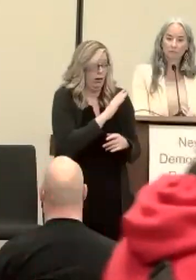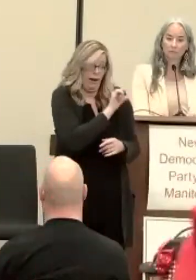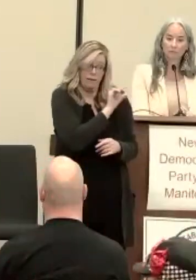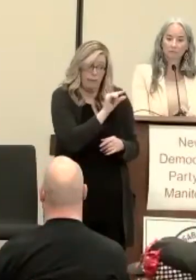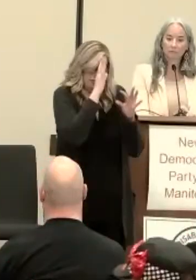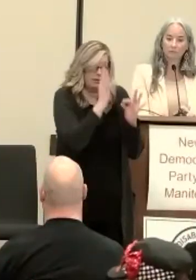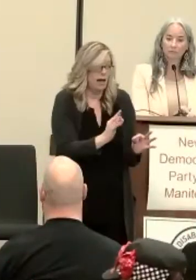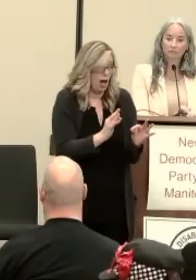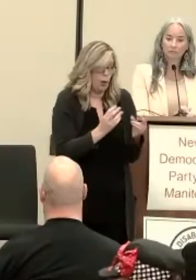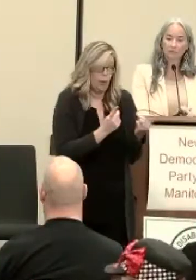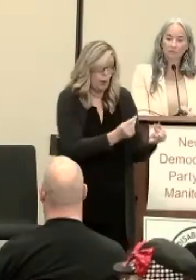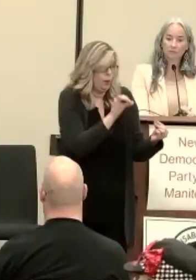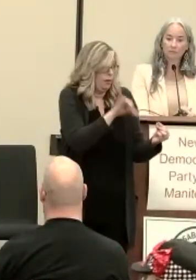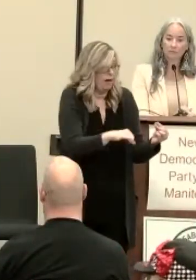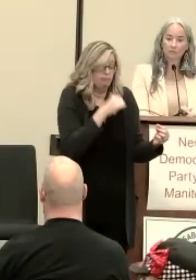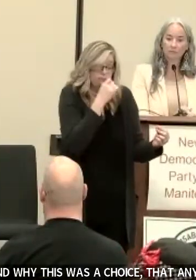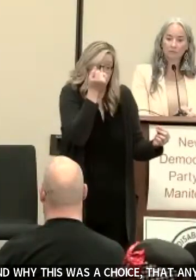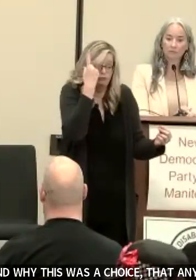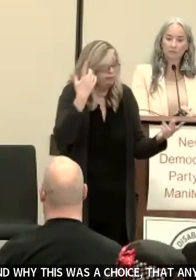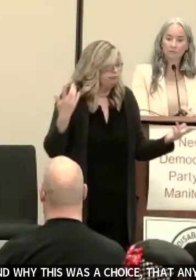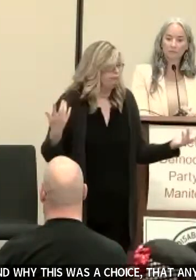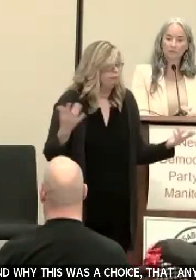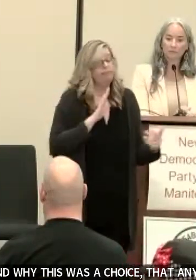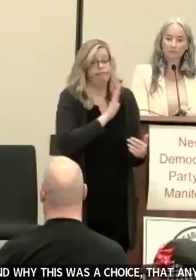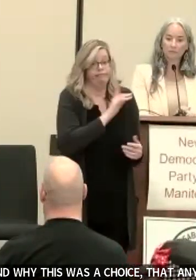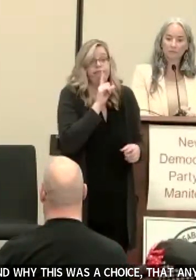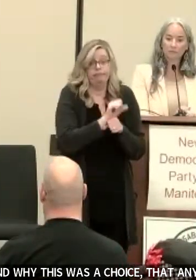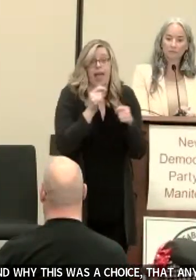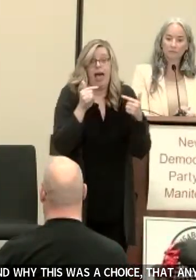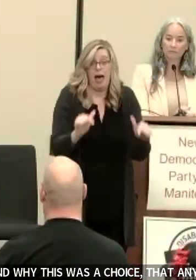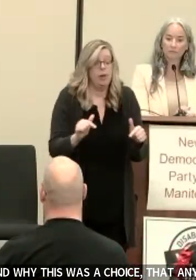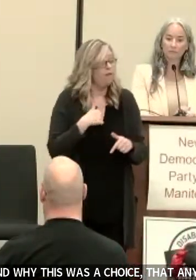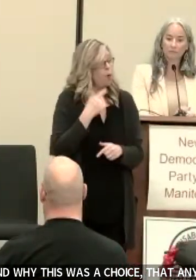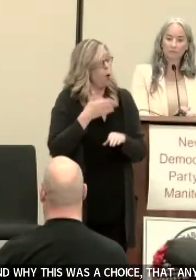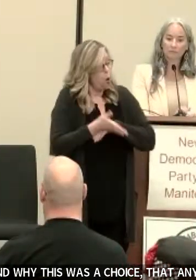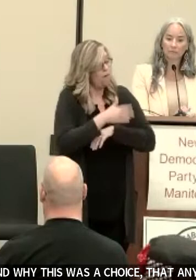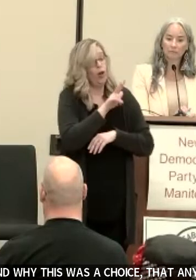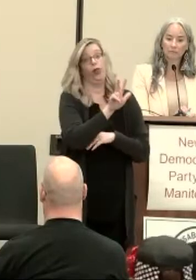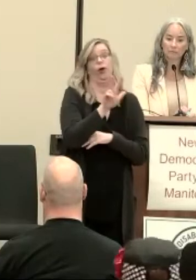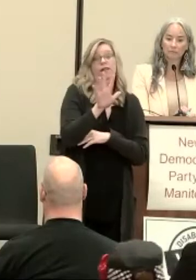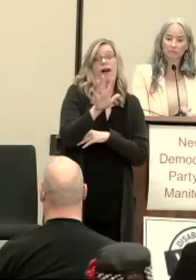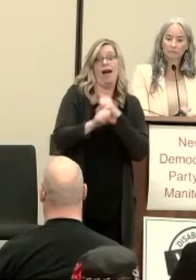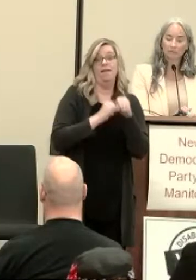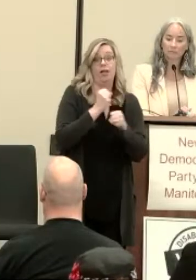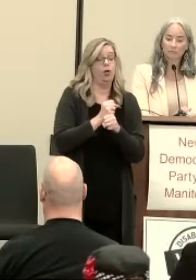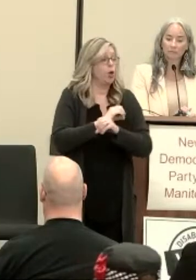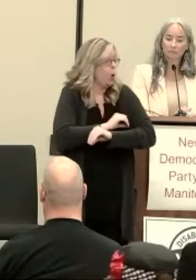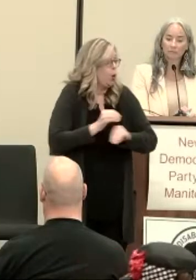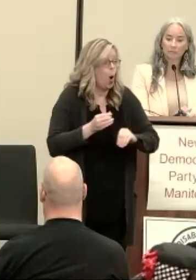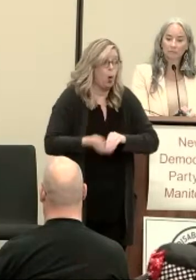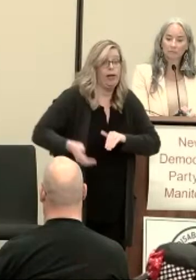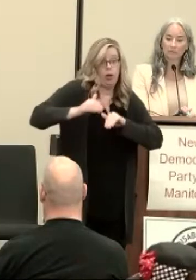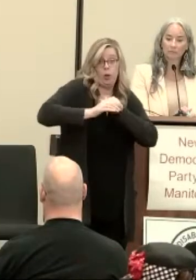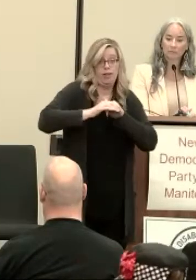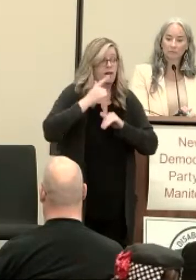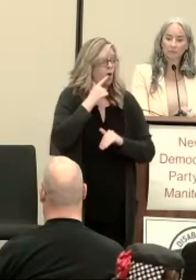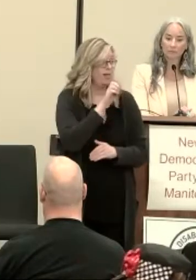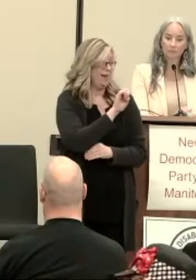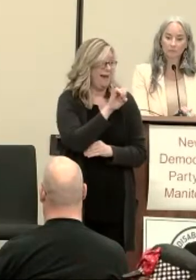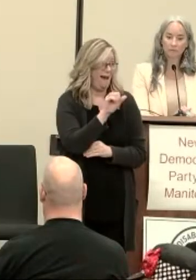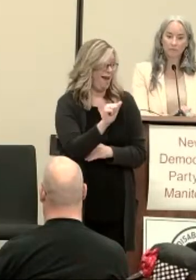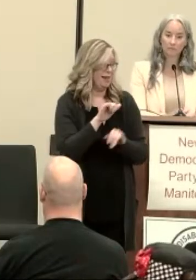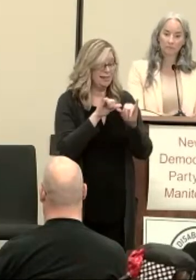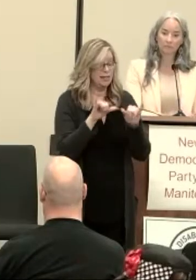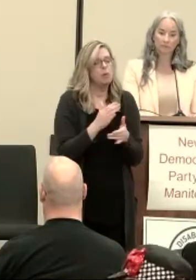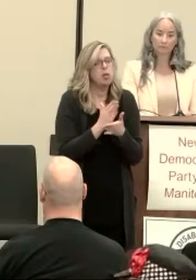made, but that is the reality that for over 35 years, there has been virtually no change in the EIA system with some small changes